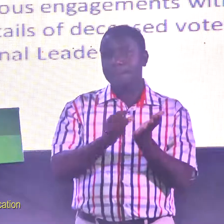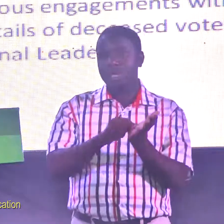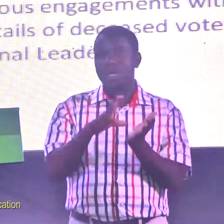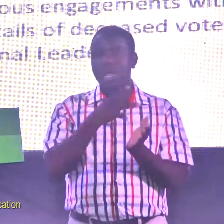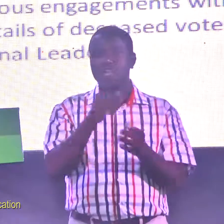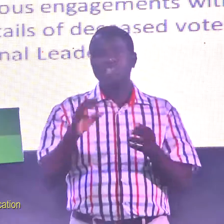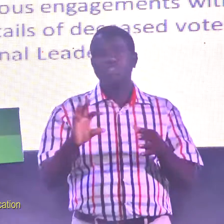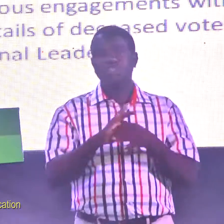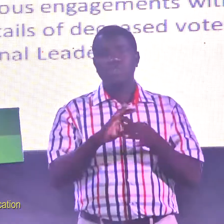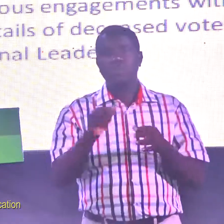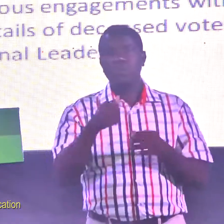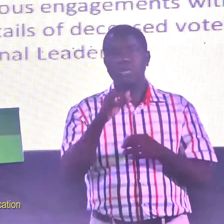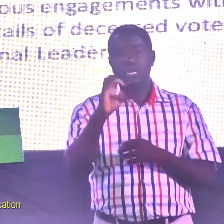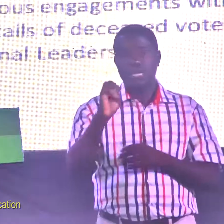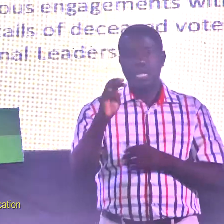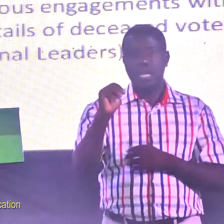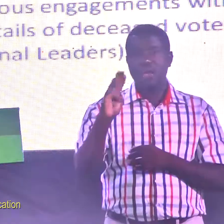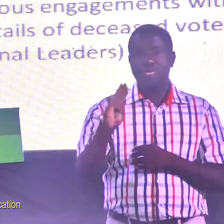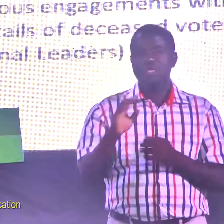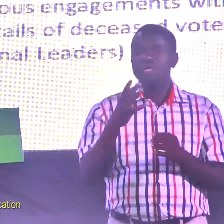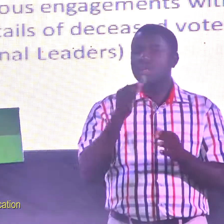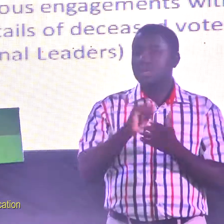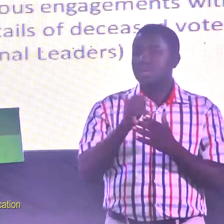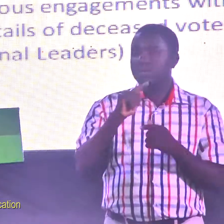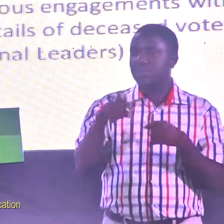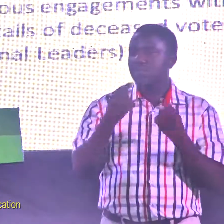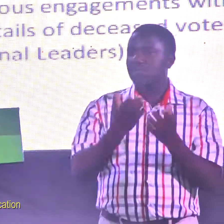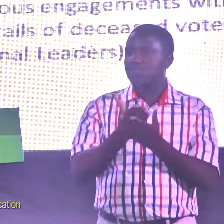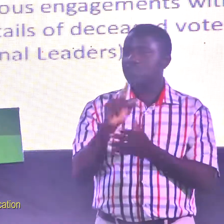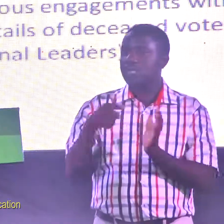who have already gone this route.